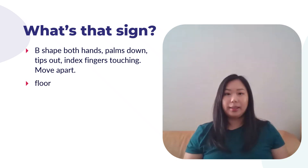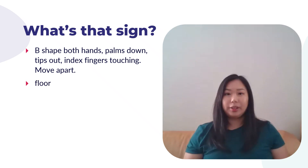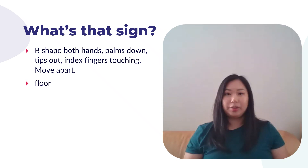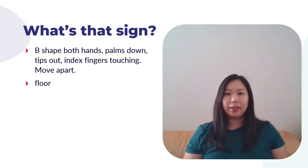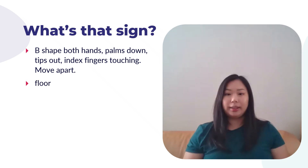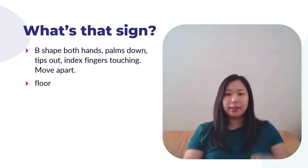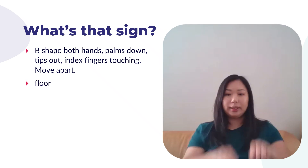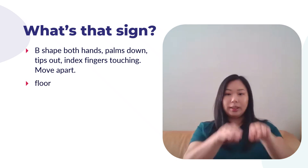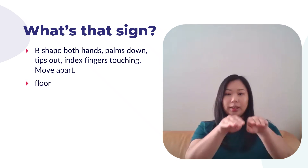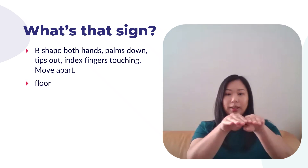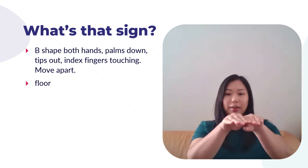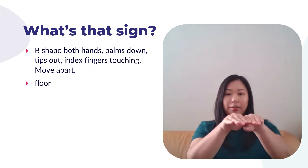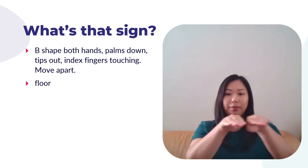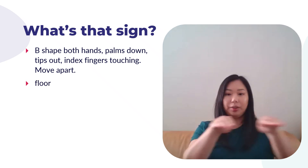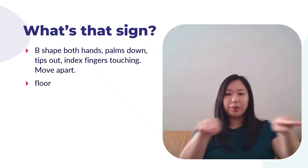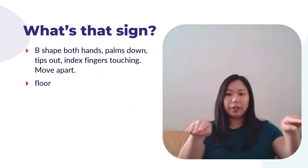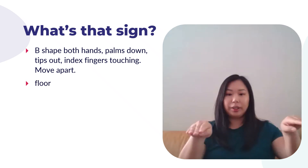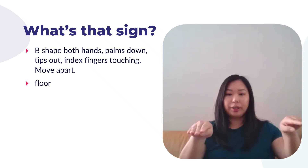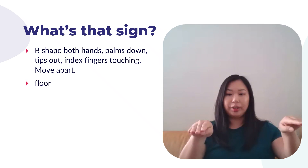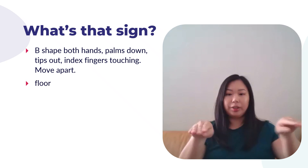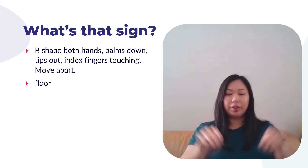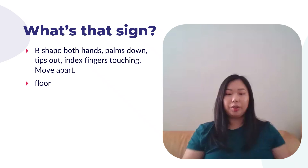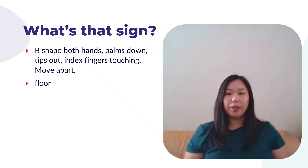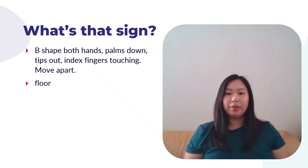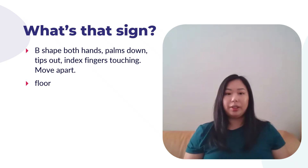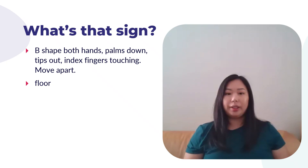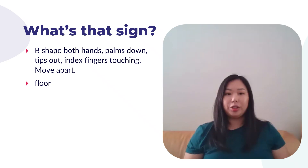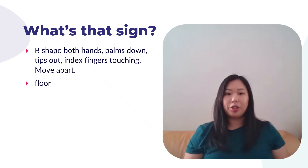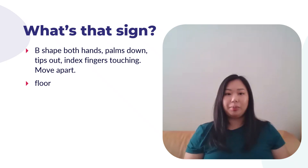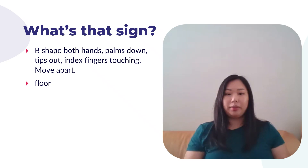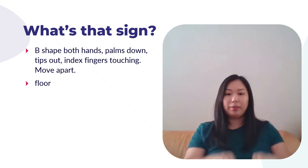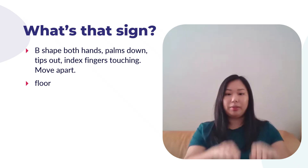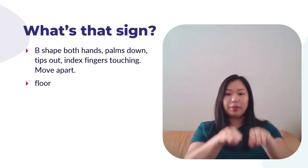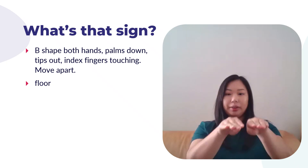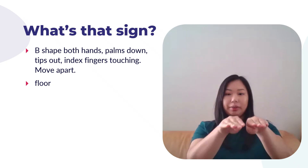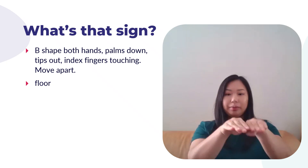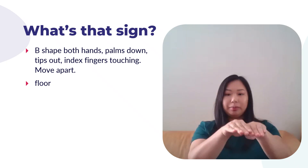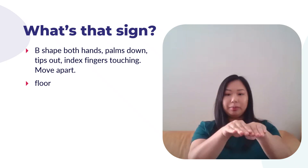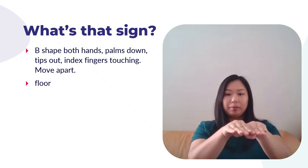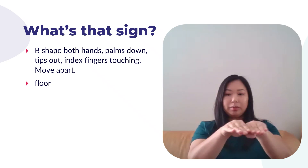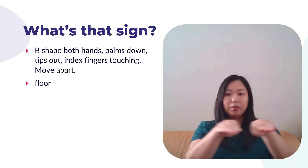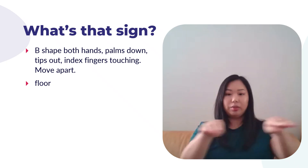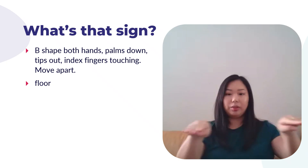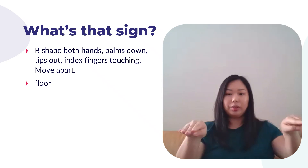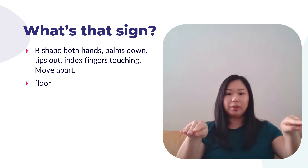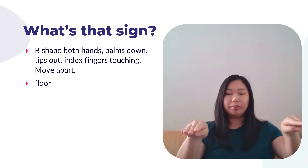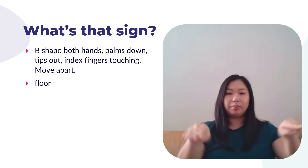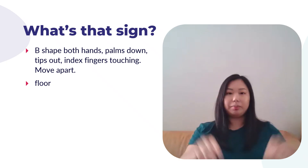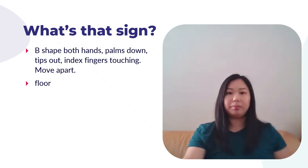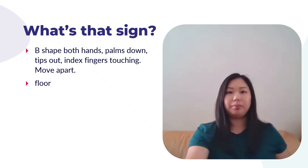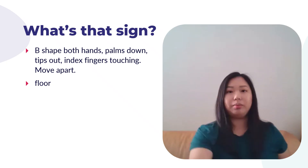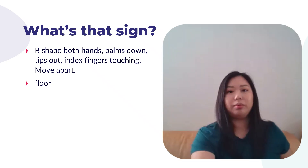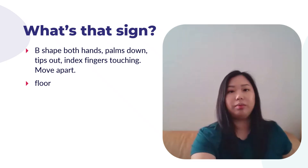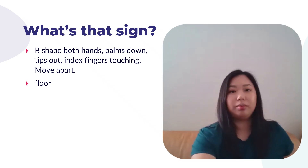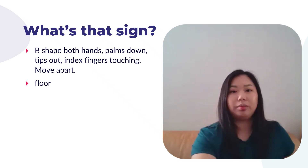The answer is floor. You outline the shape of the floor. Floor.